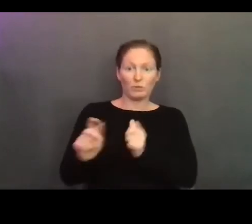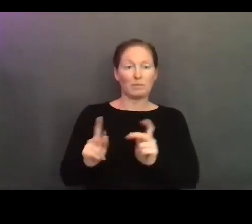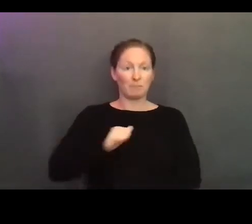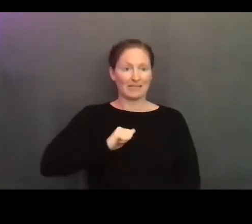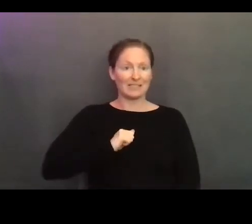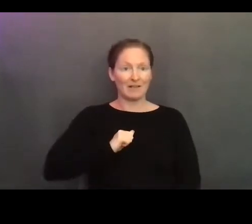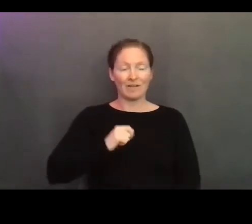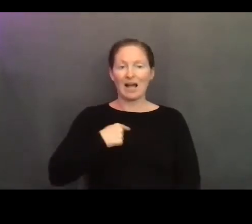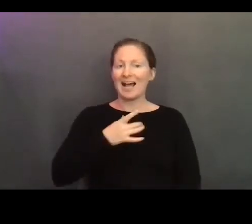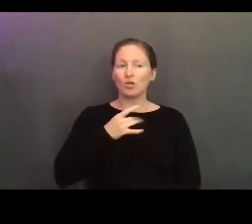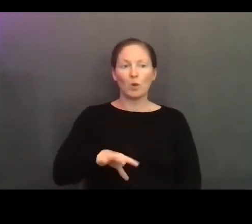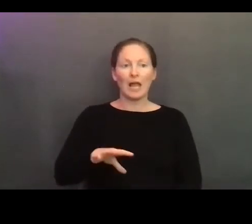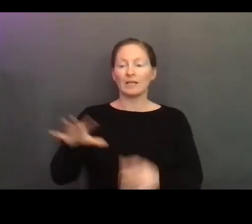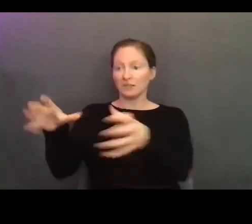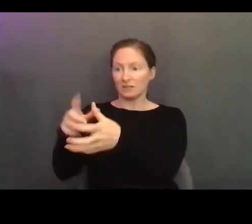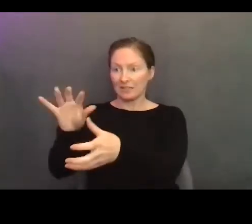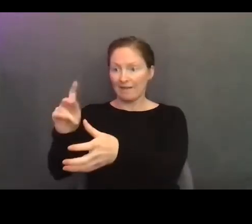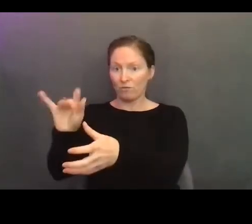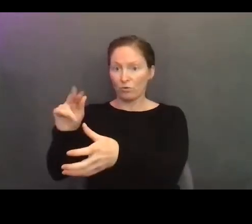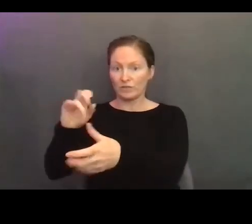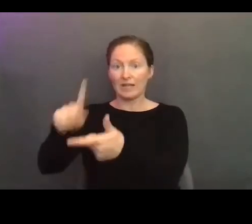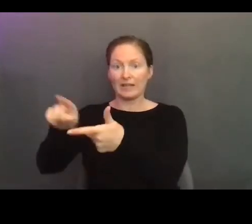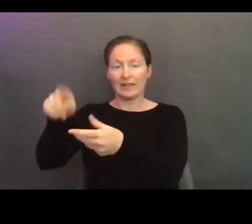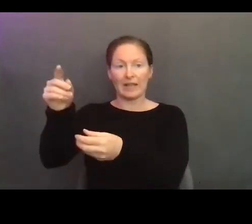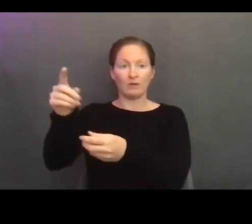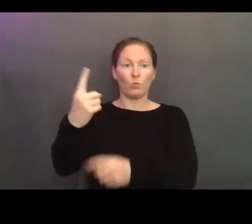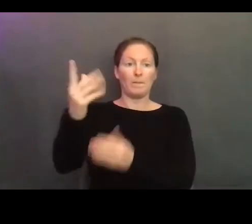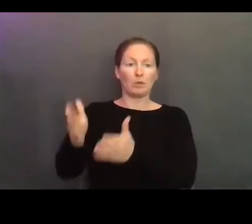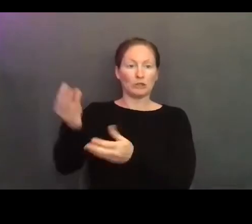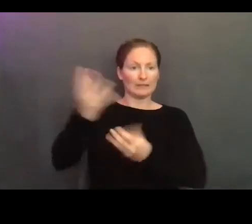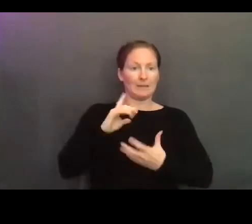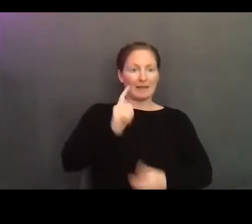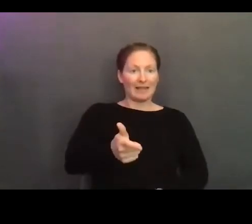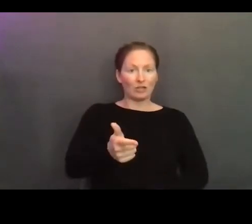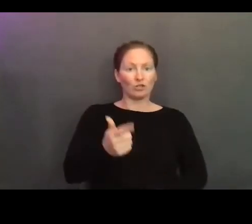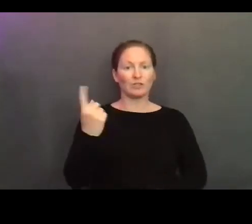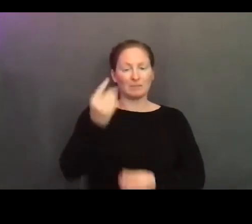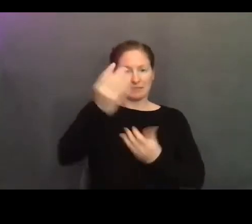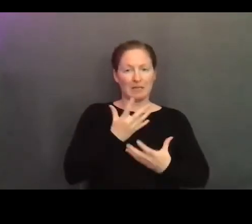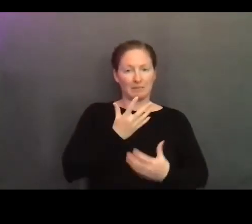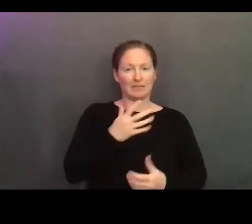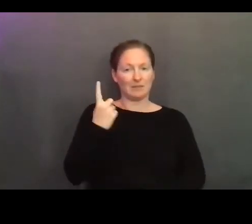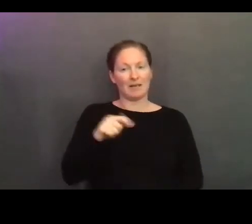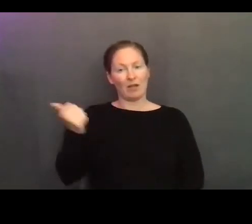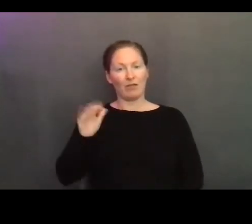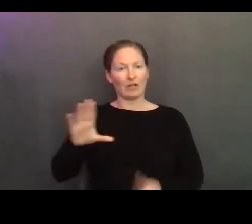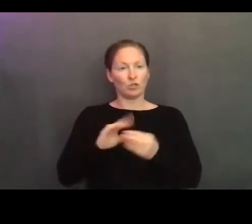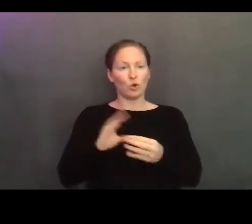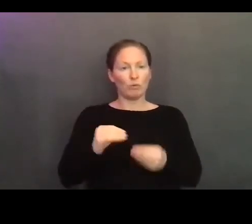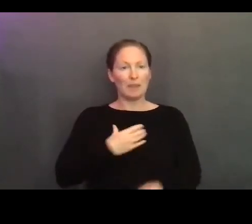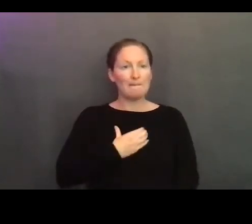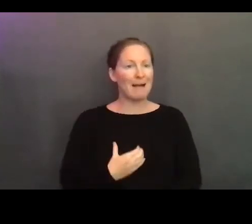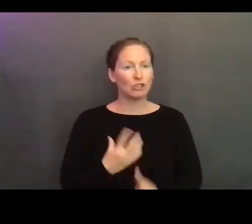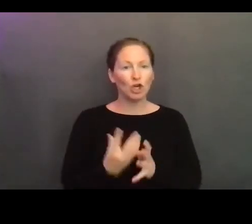the grapevine scenario. When someone is telling me and relaying someone else's story, the passion isn't